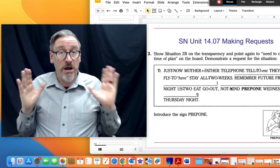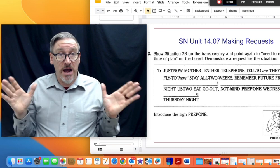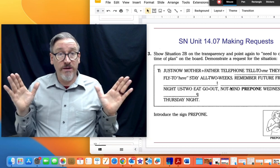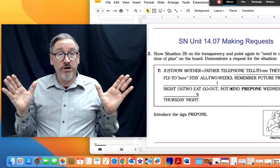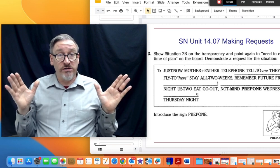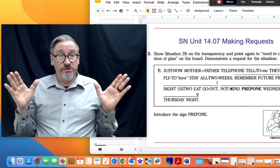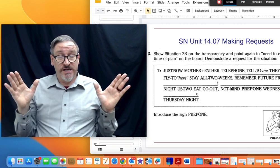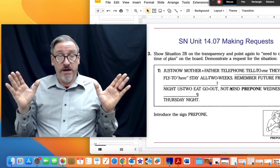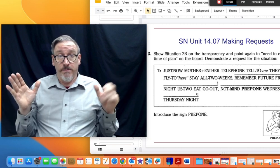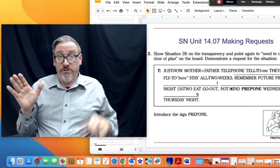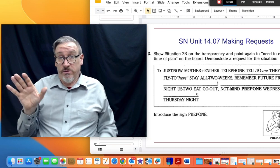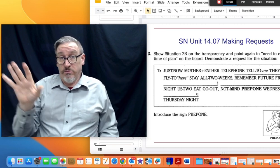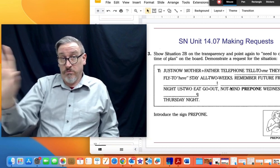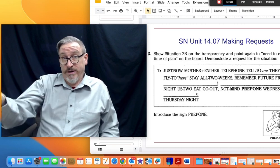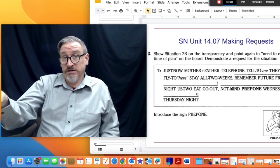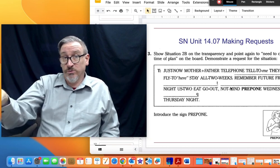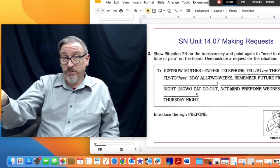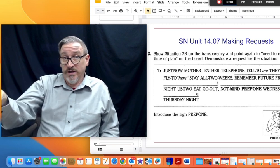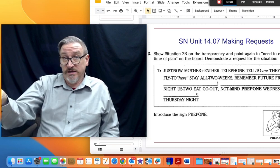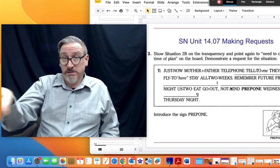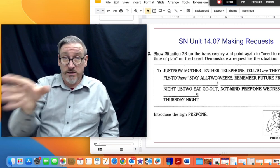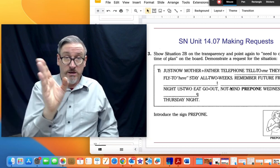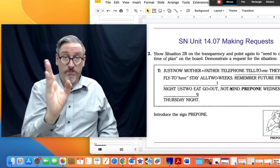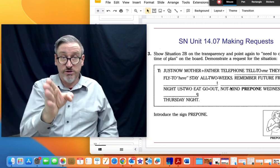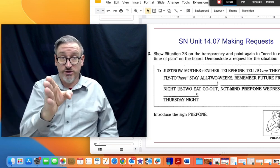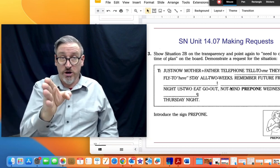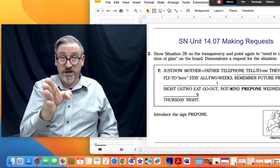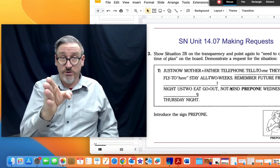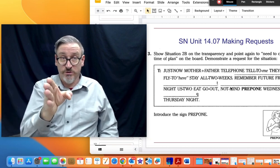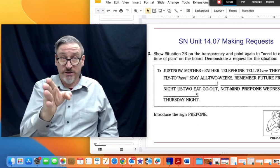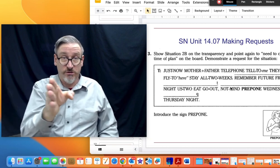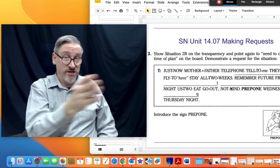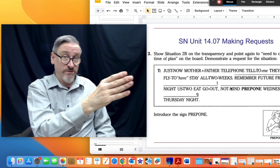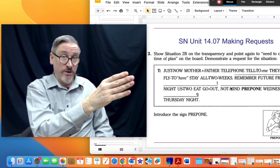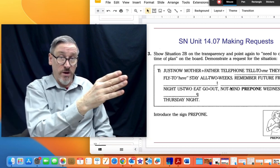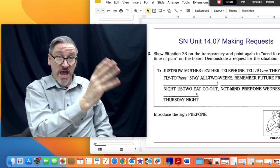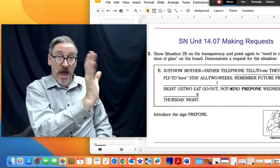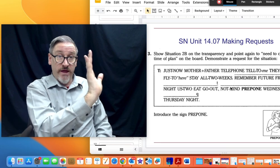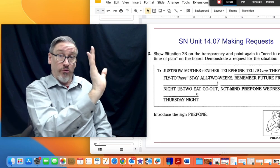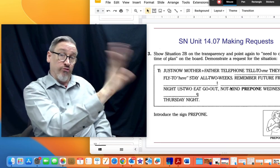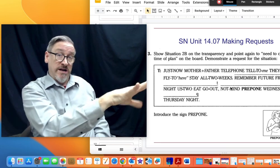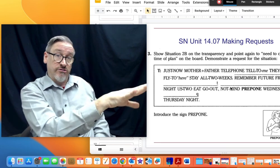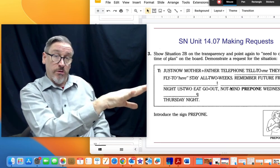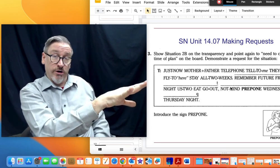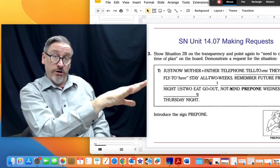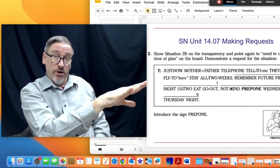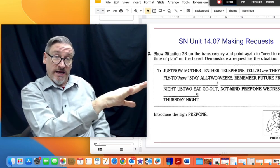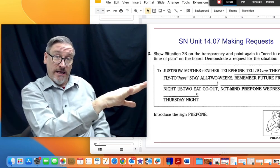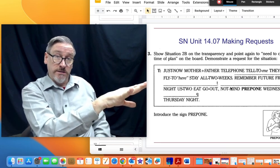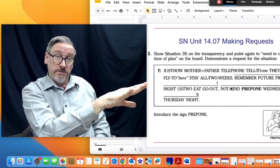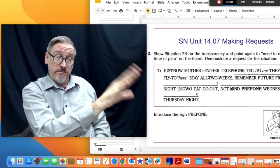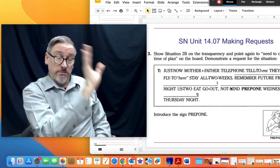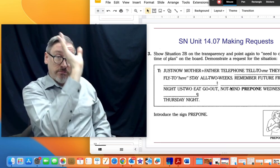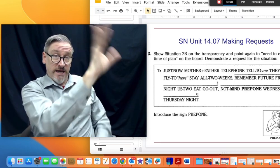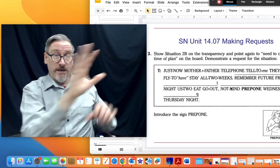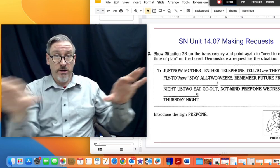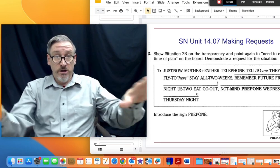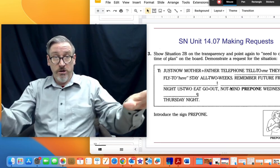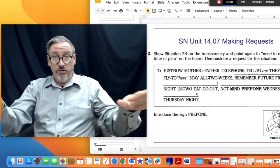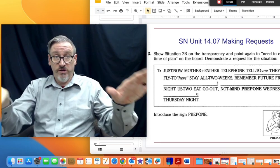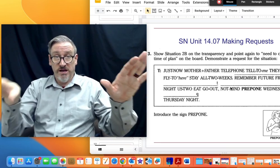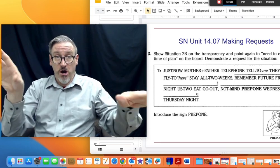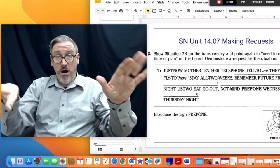Now, I would also set up parents in one place, person you're talking to directly across from you, and then restaurant where you're going to go to eat